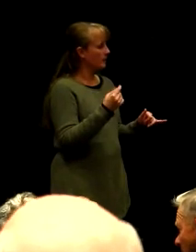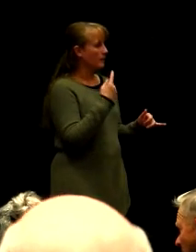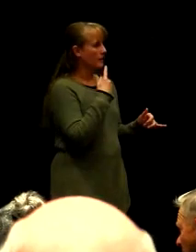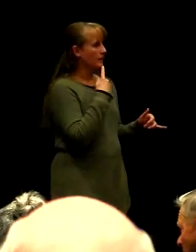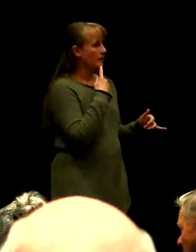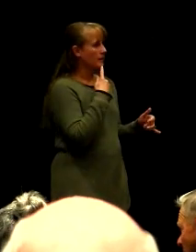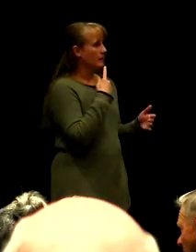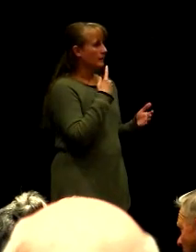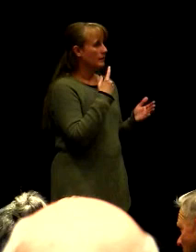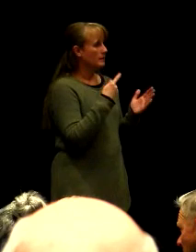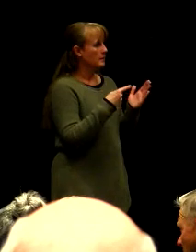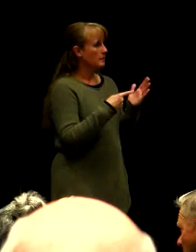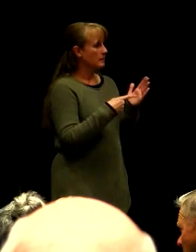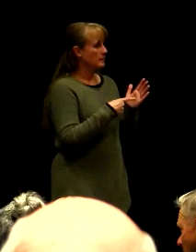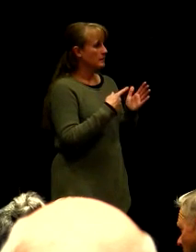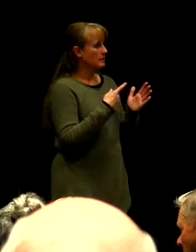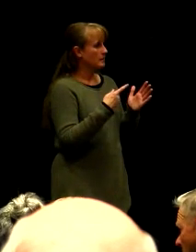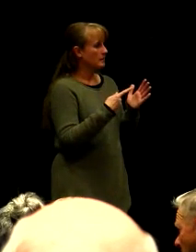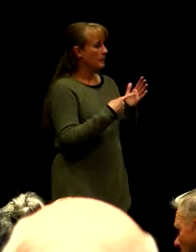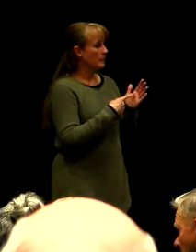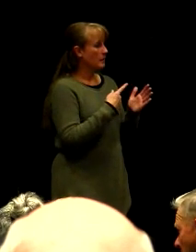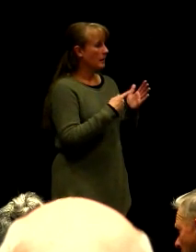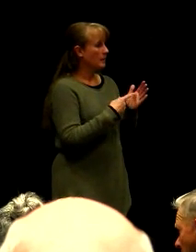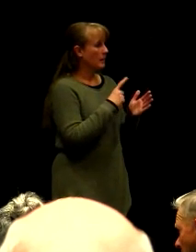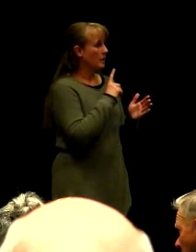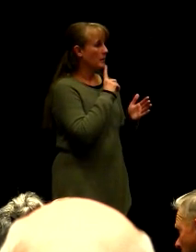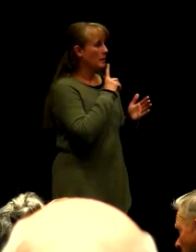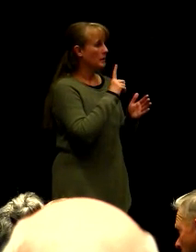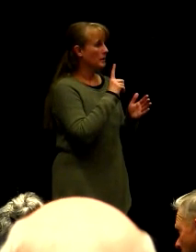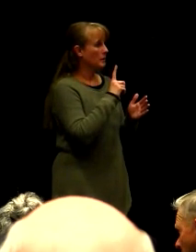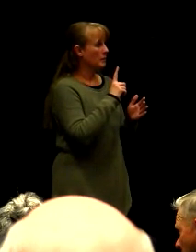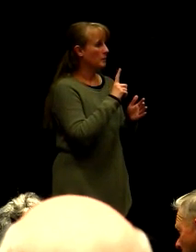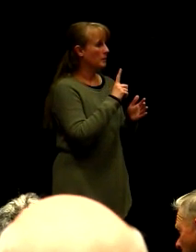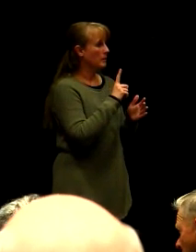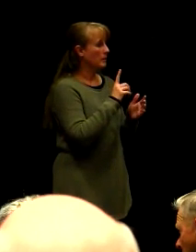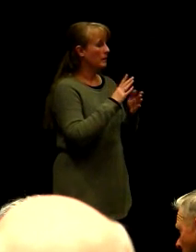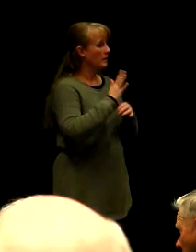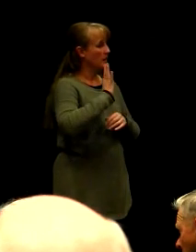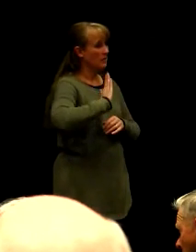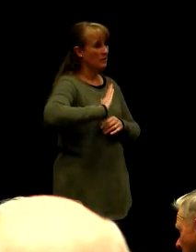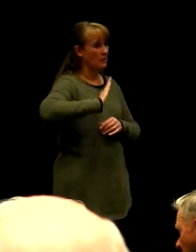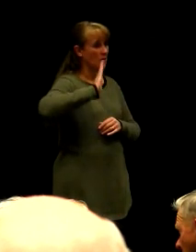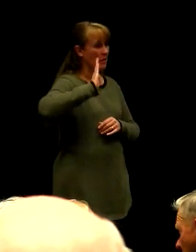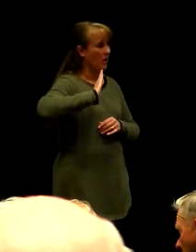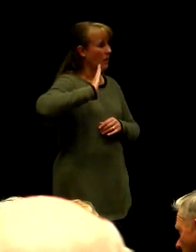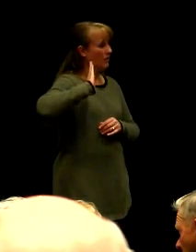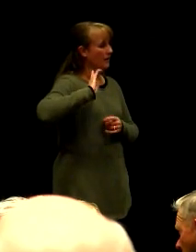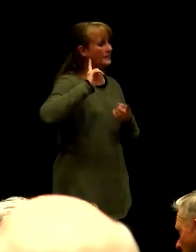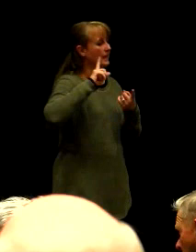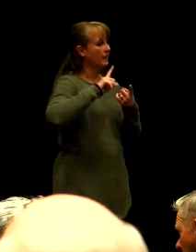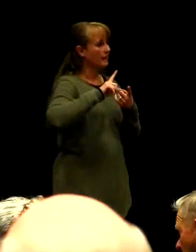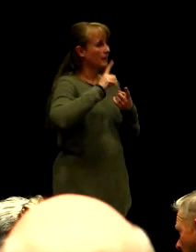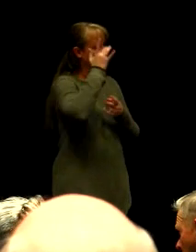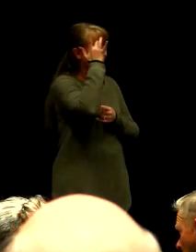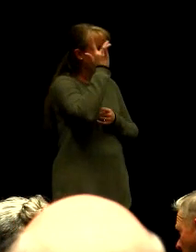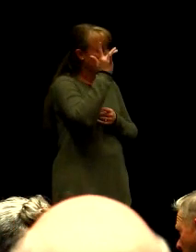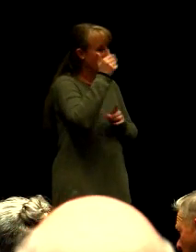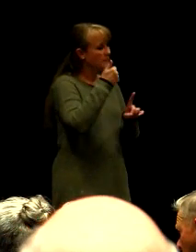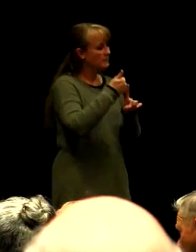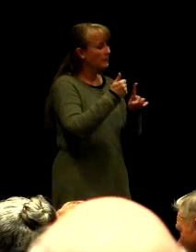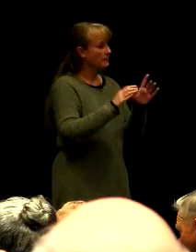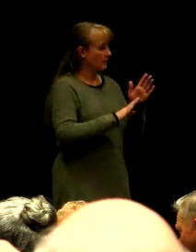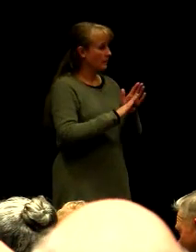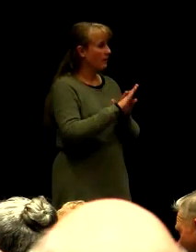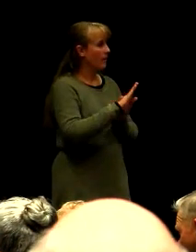time in the really dim and distant past, an intelligence had